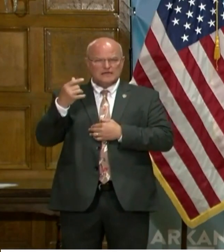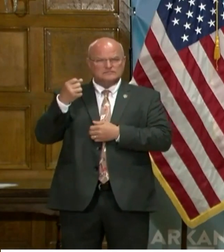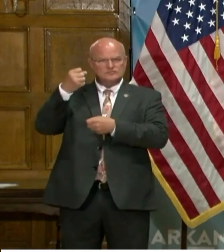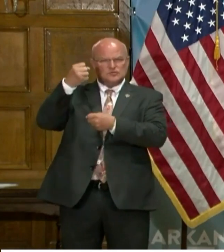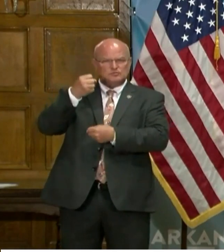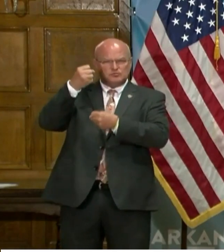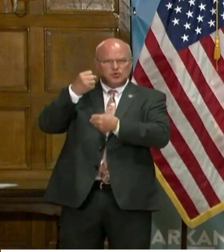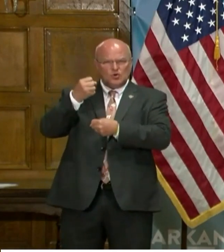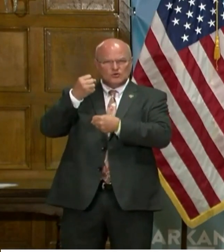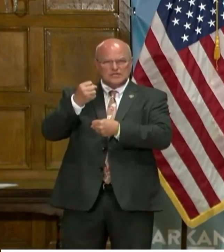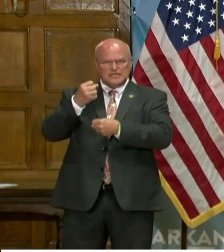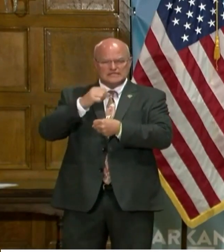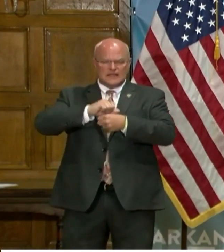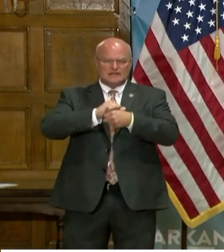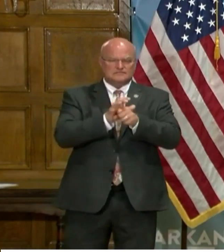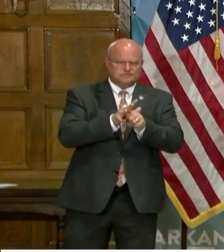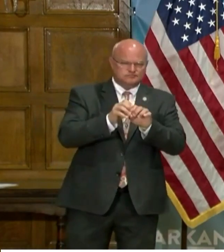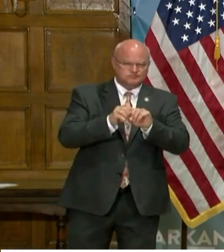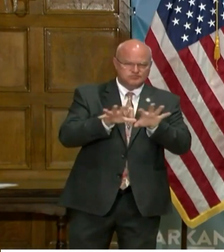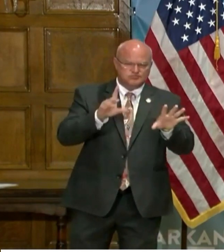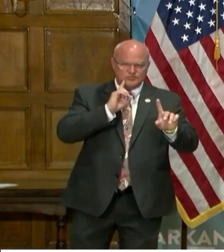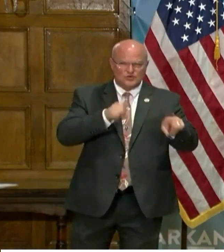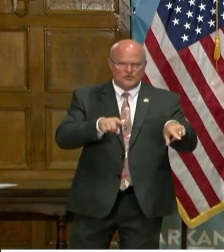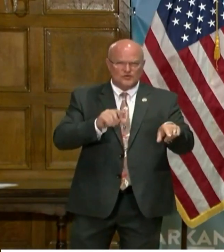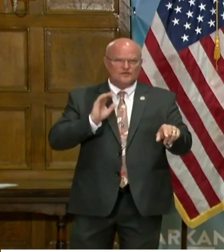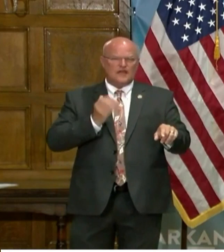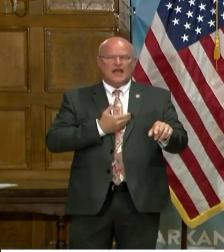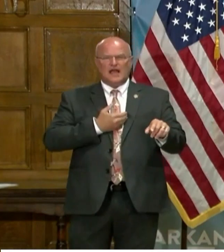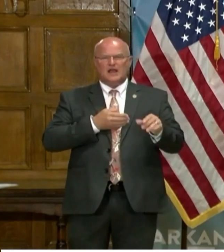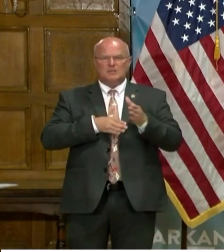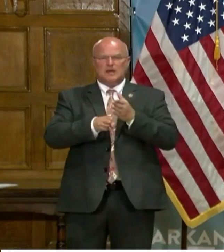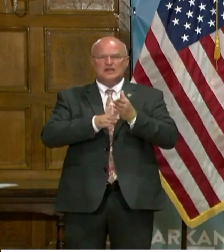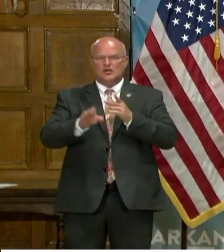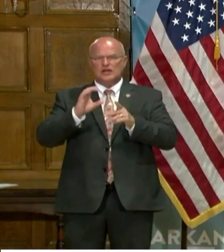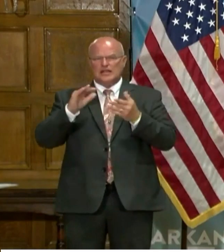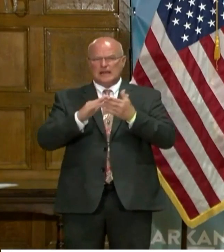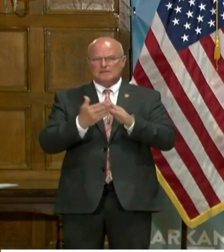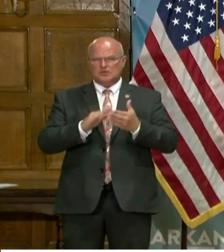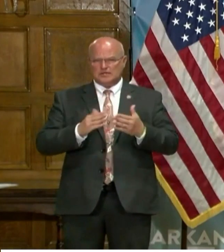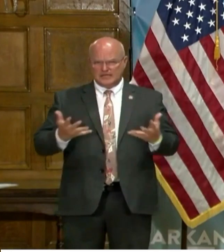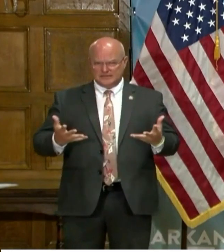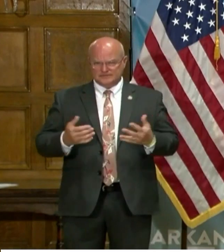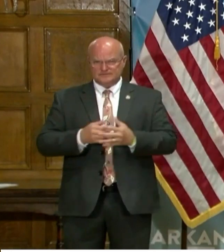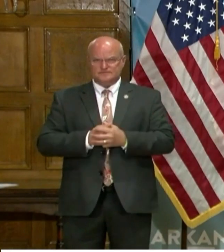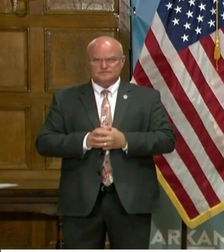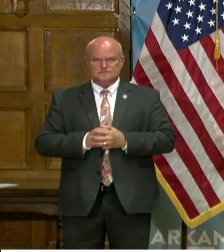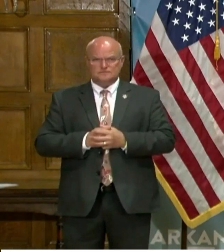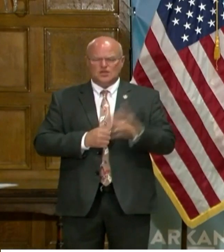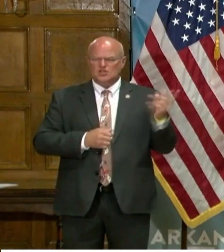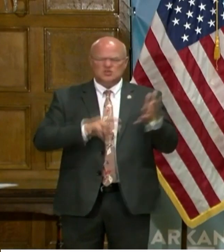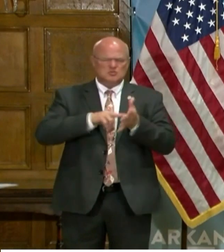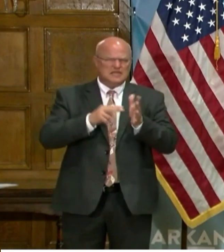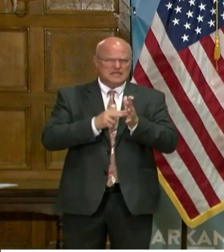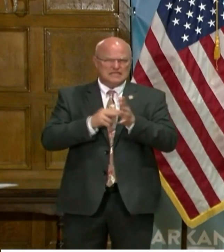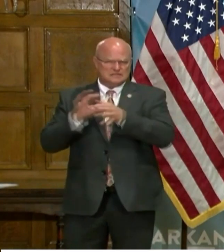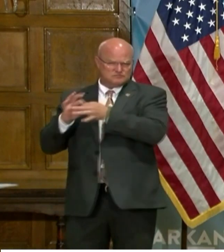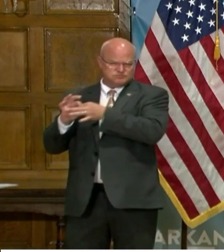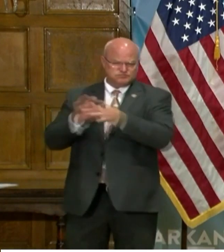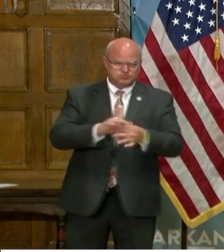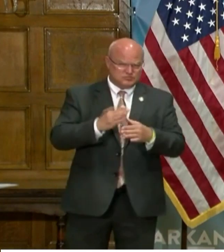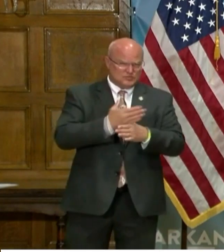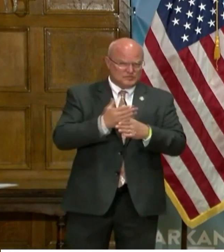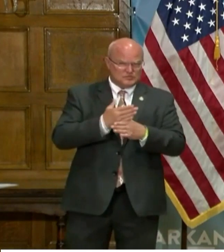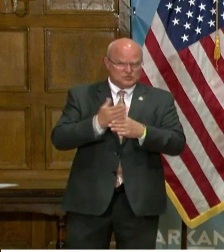way COVID-19 is disproportionately affecting our minority communities? You mean, is there a causal